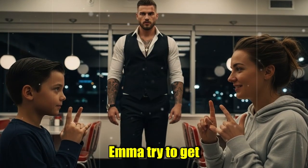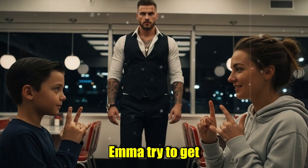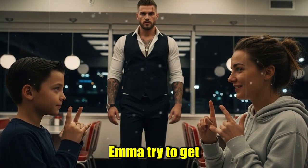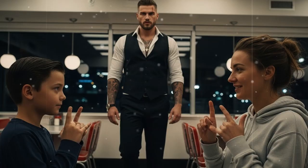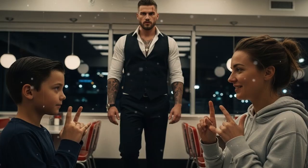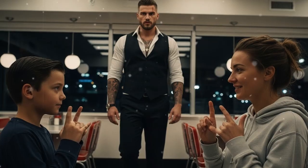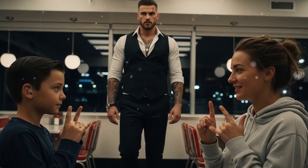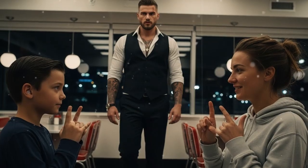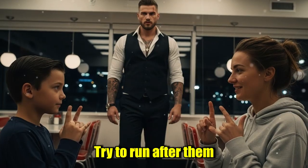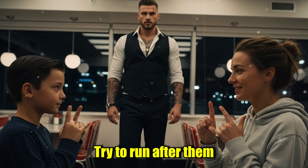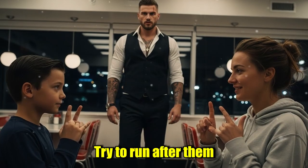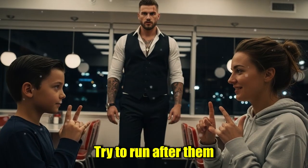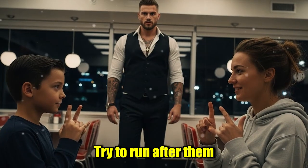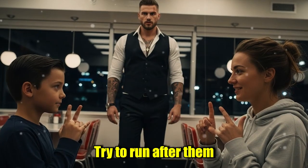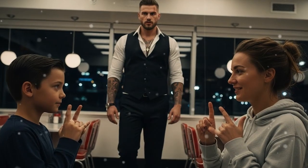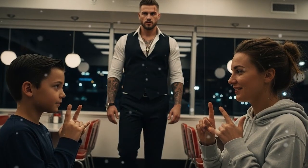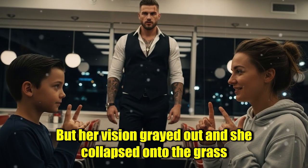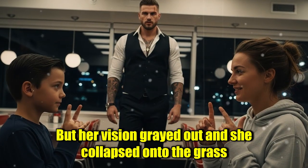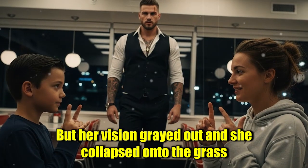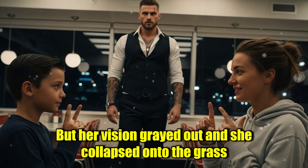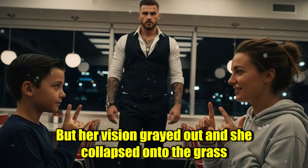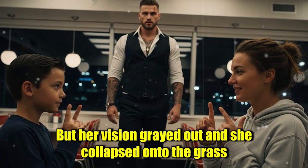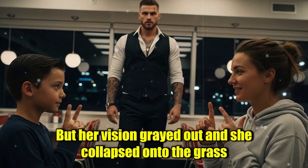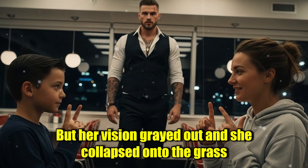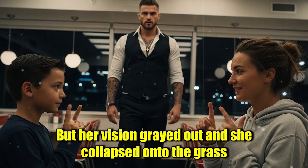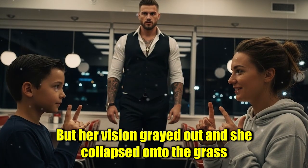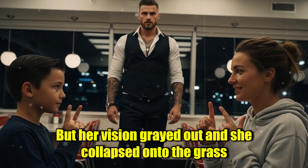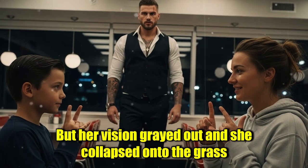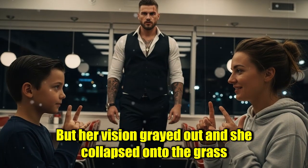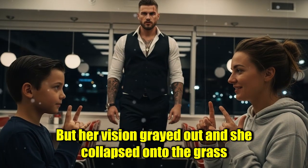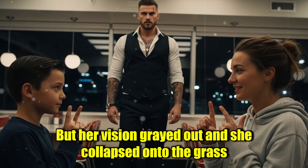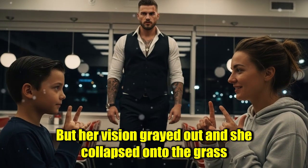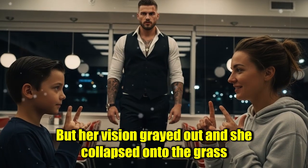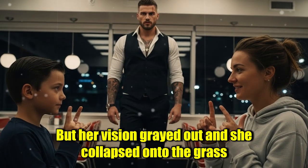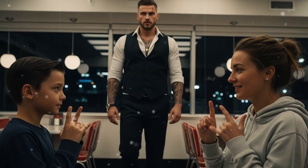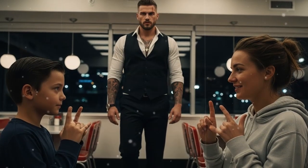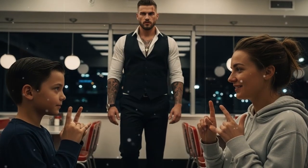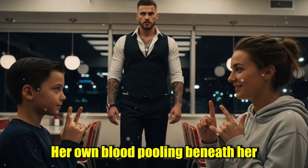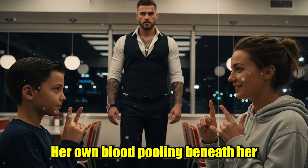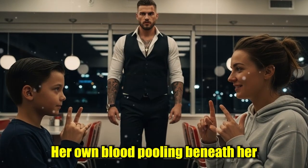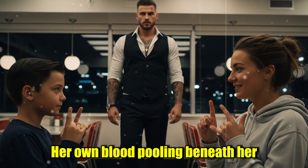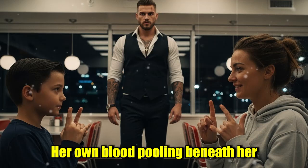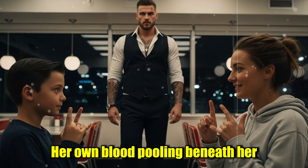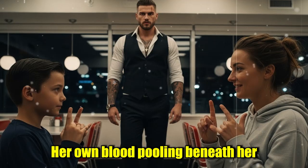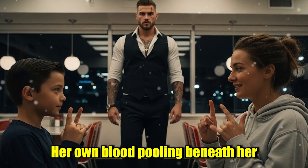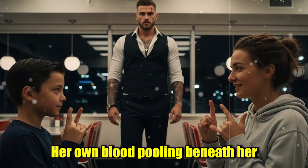tried to get up, tried to run after them, but her vision grayed out and she collapsed onto the grass, her own blood pooling beneath